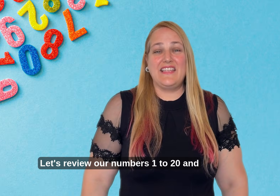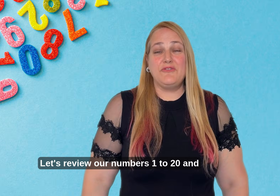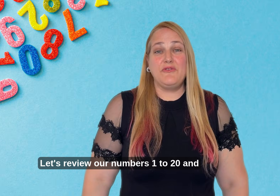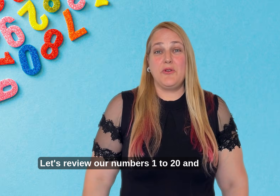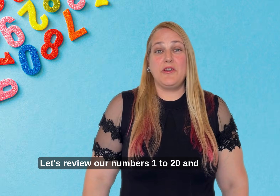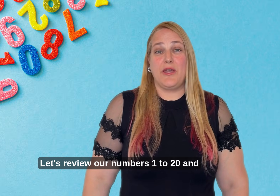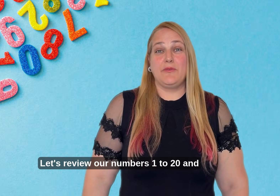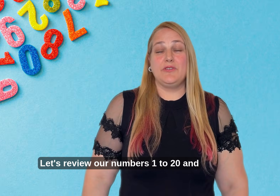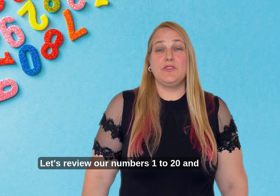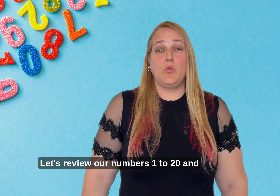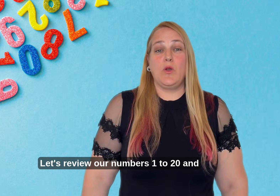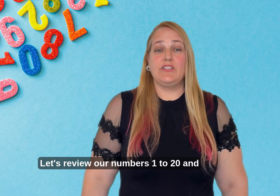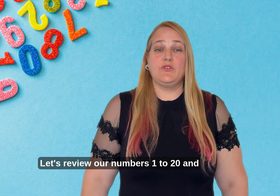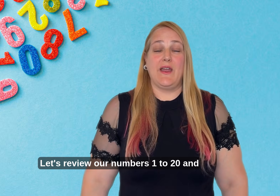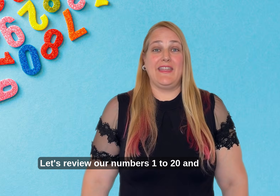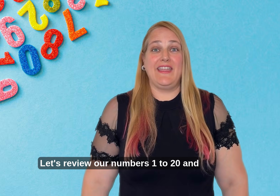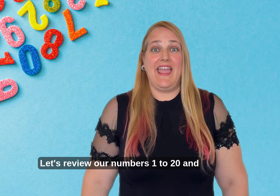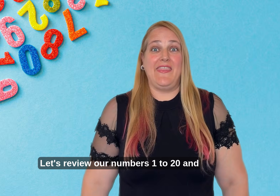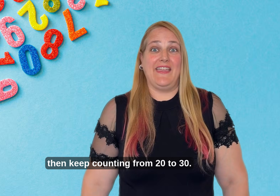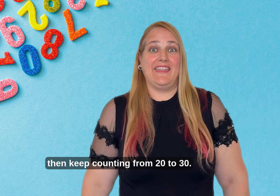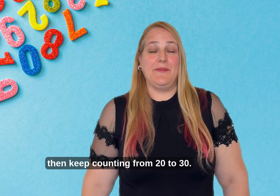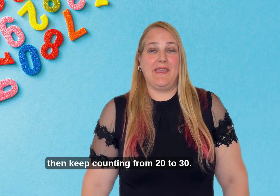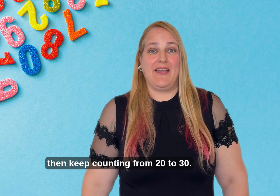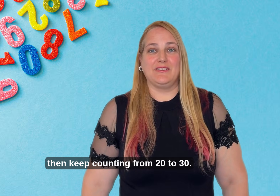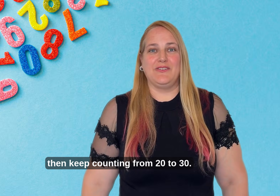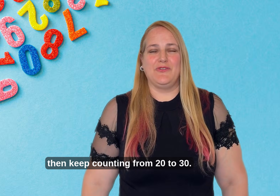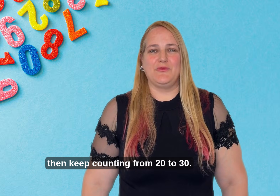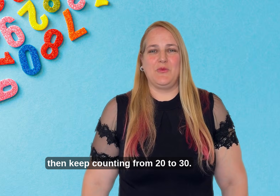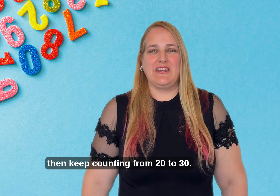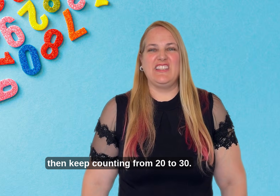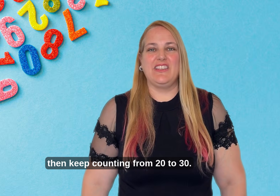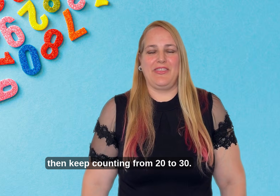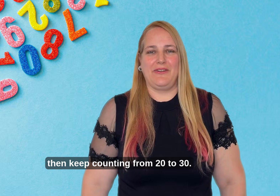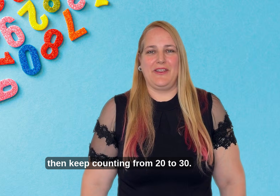Let's review our numbers 1 to 20 and then keep counting from 20 to 30.